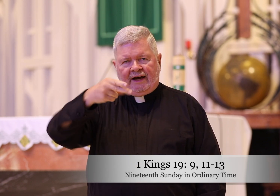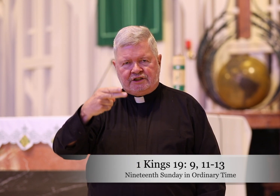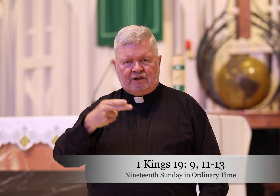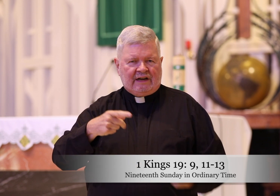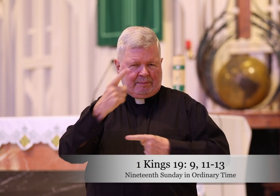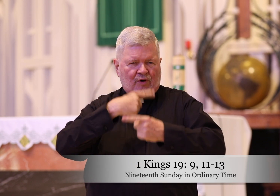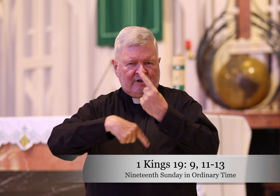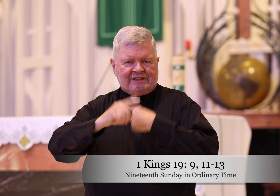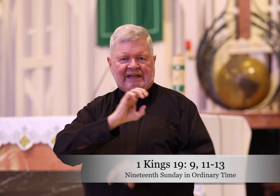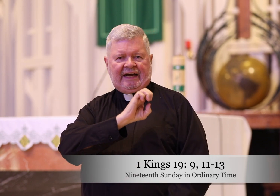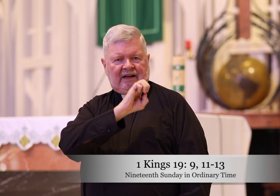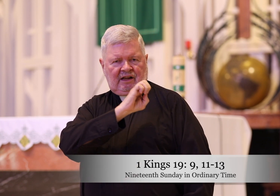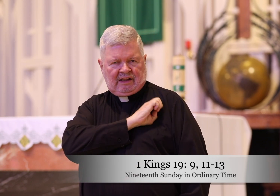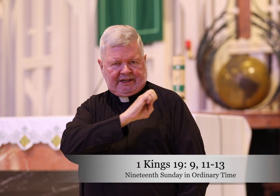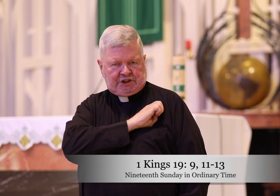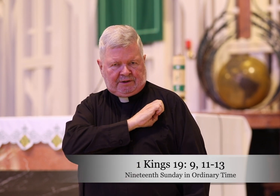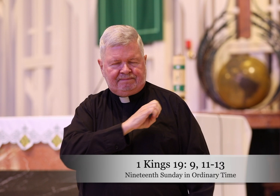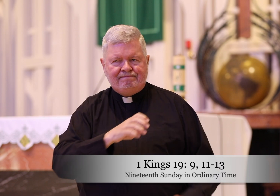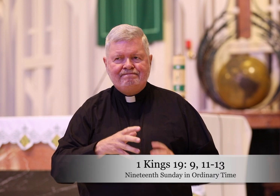Elijah, and I'm going to sign Elijah.